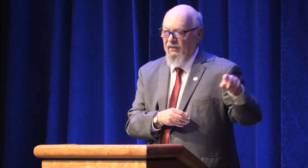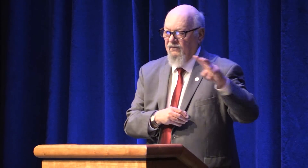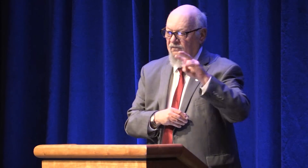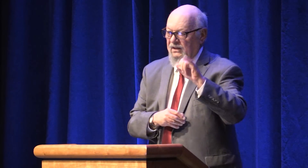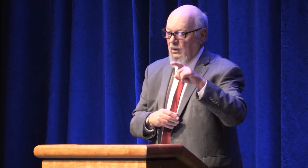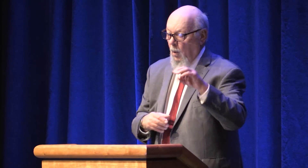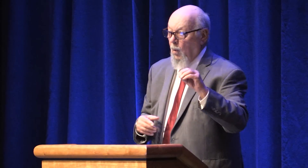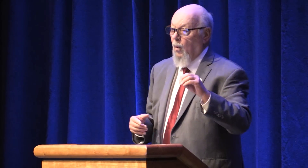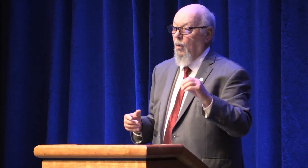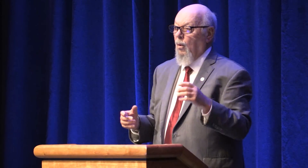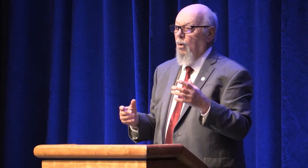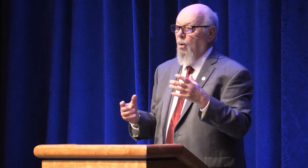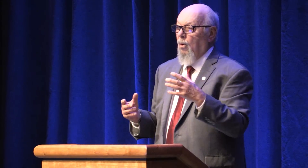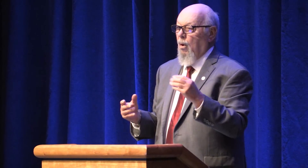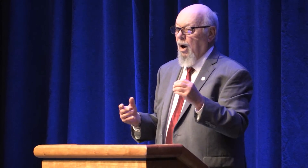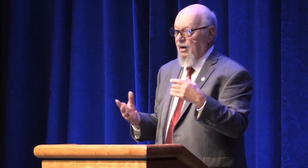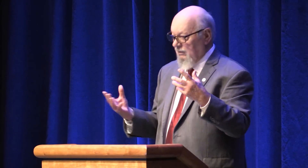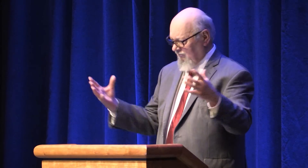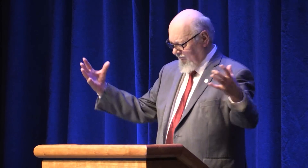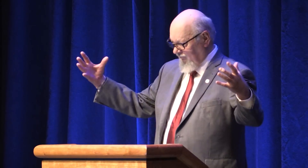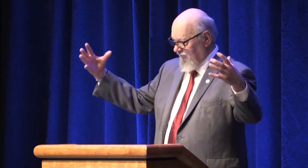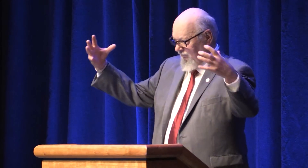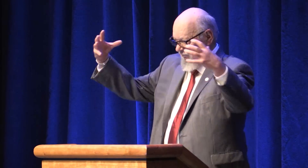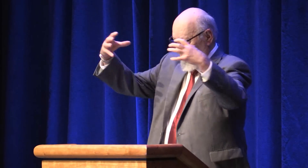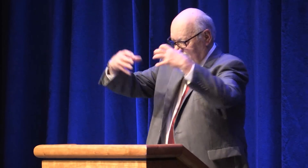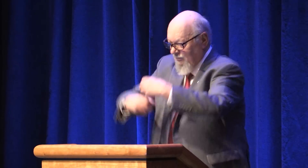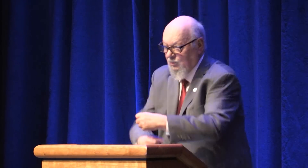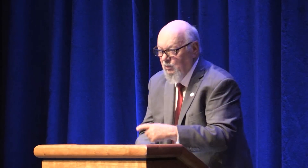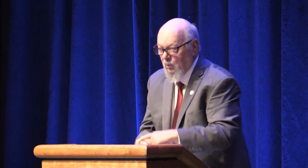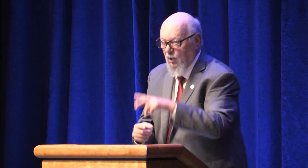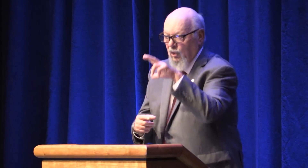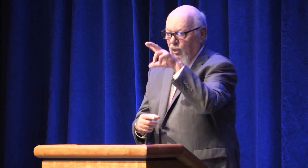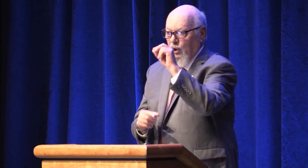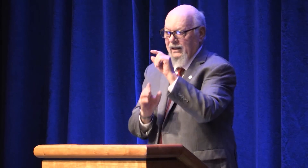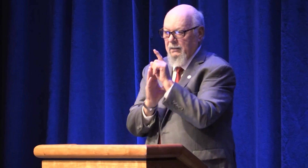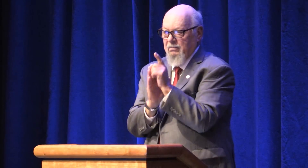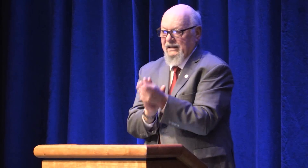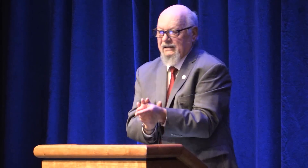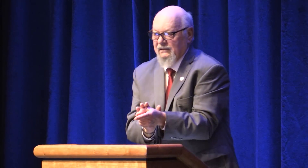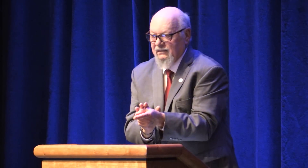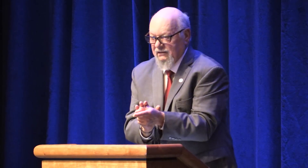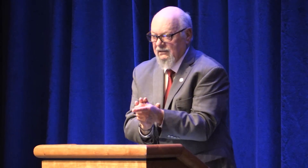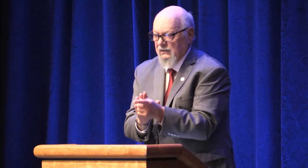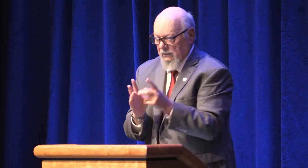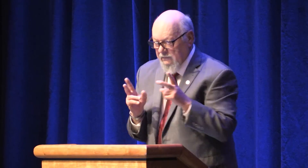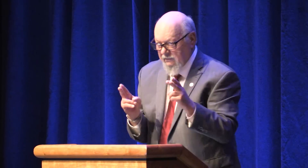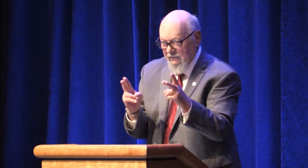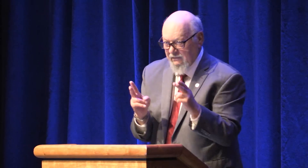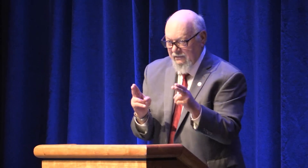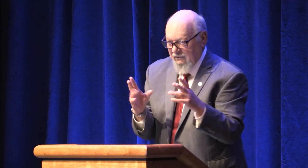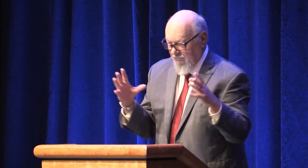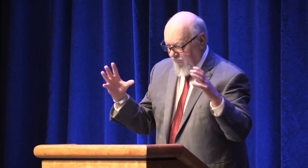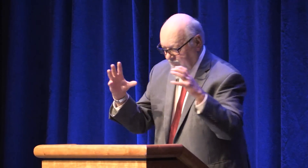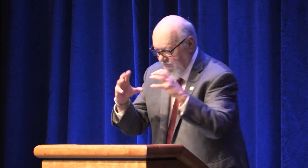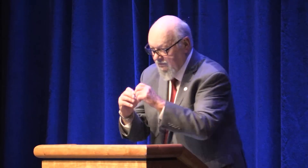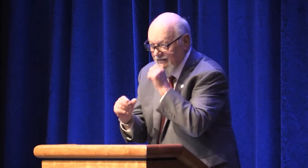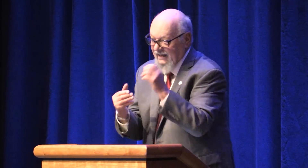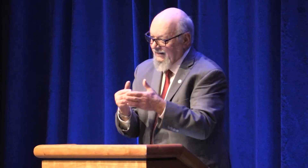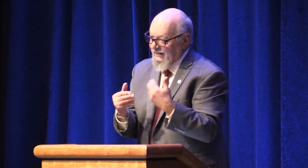see all of that within the video, as well as engineers talking about their experience. This video is a